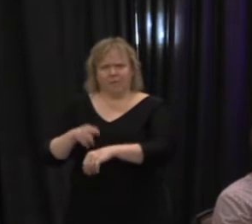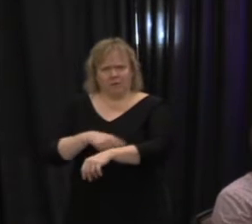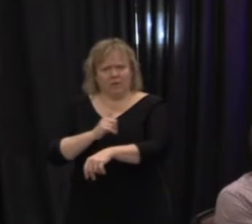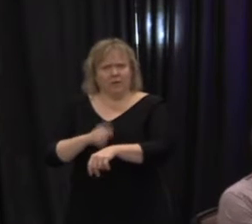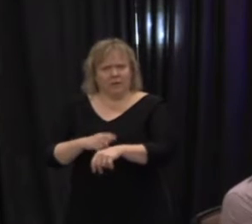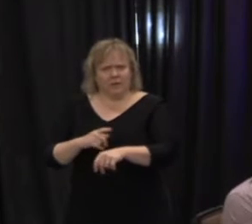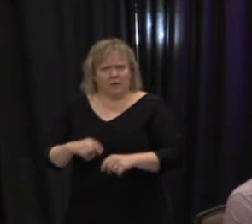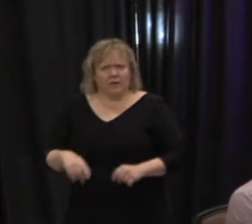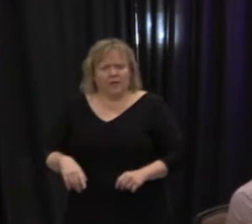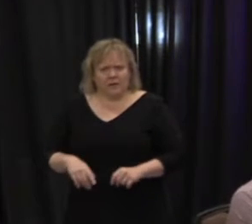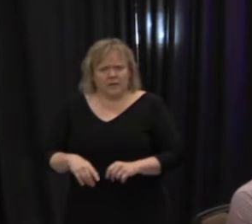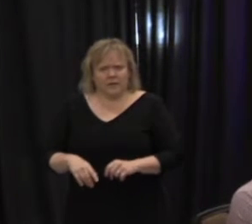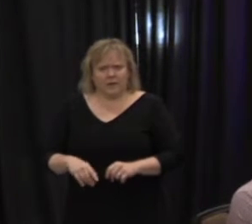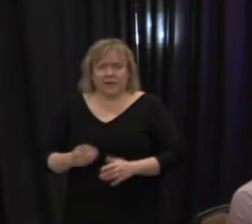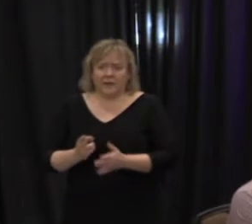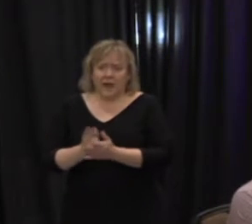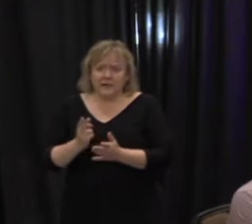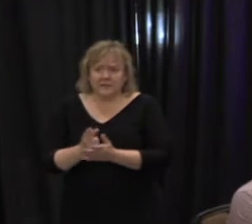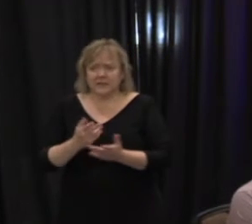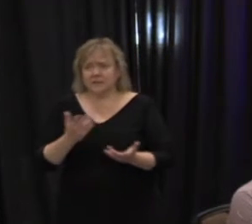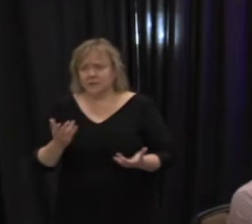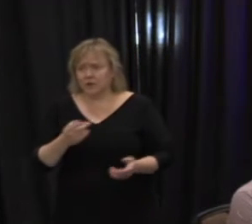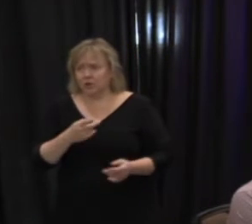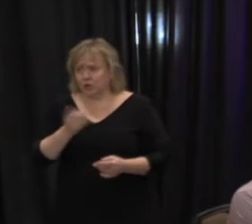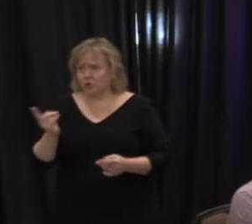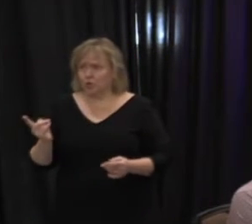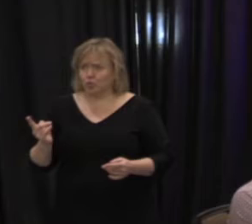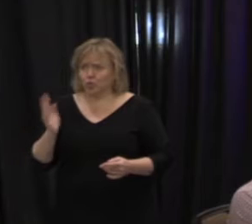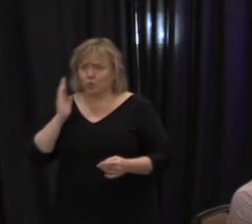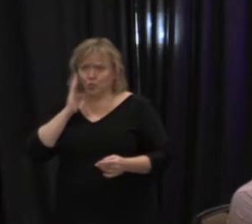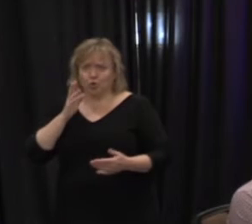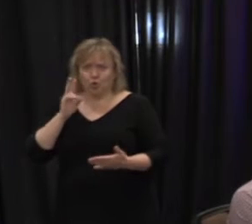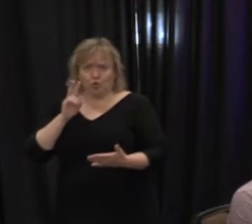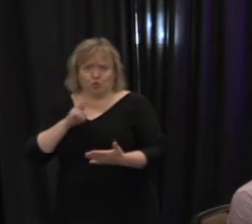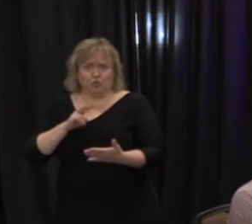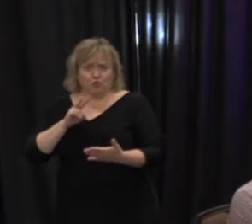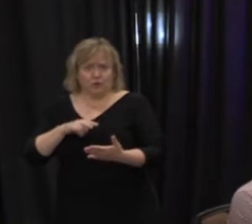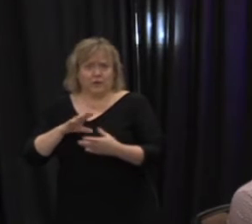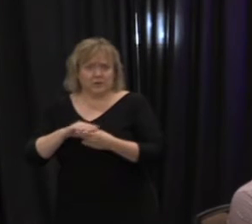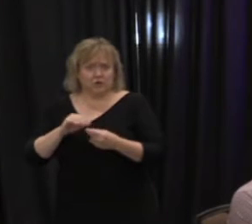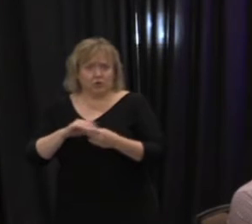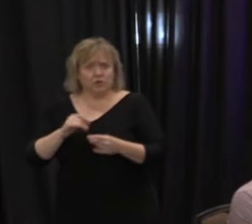is things you'll read, stories, it'll be sympathetic. You have,